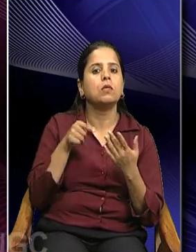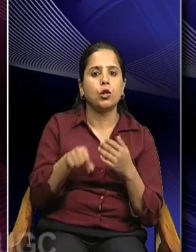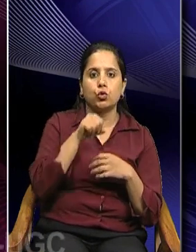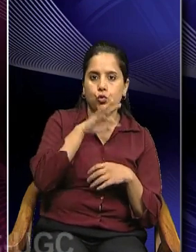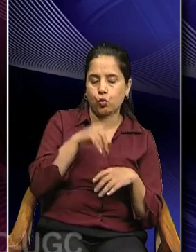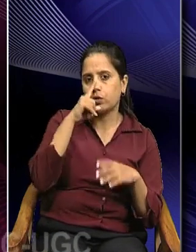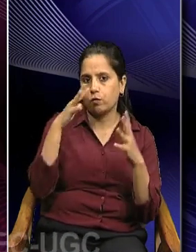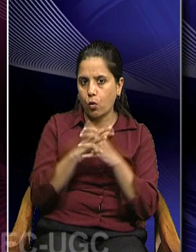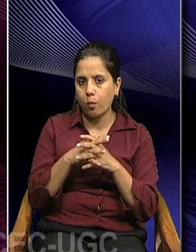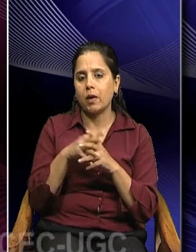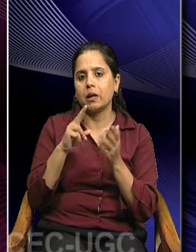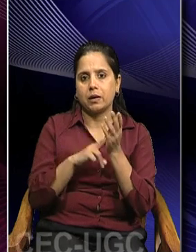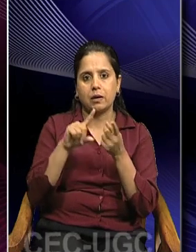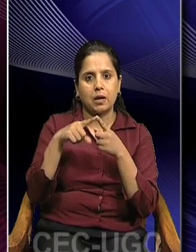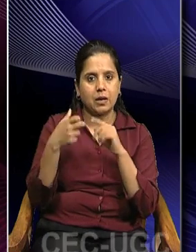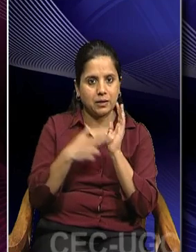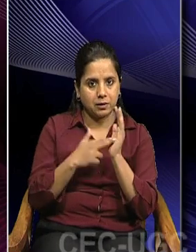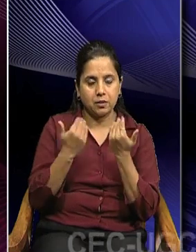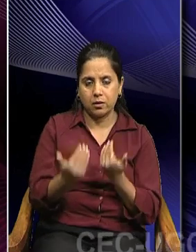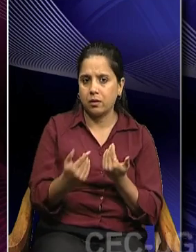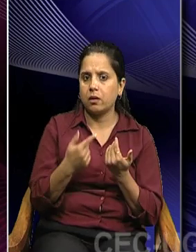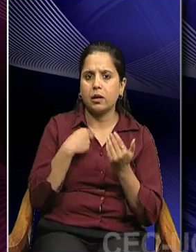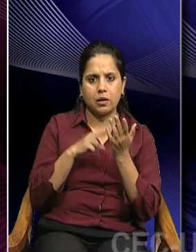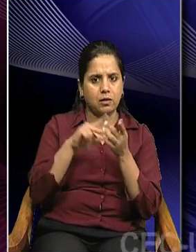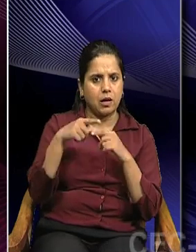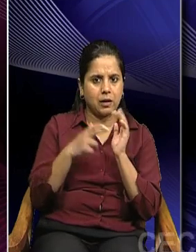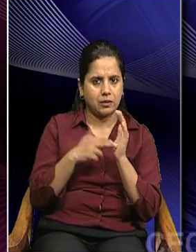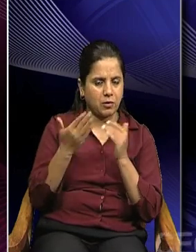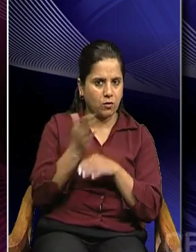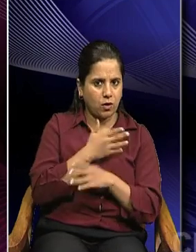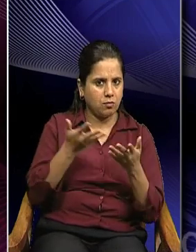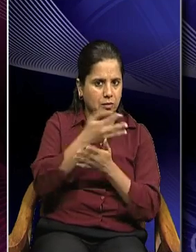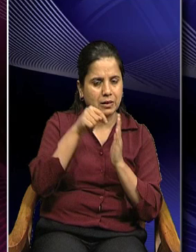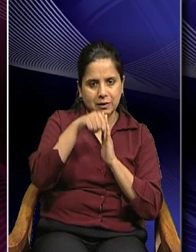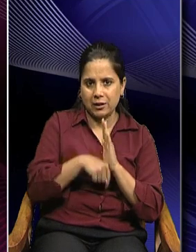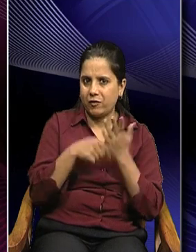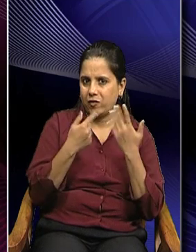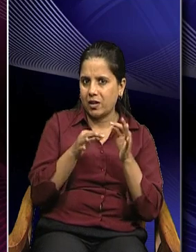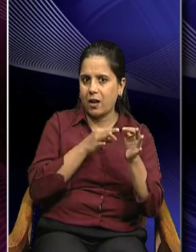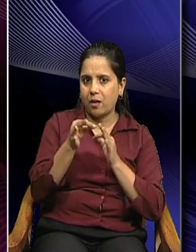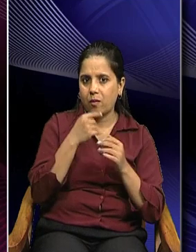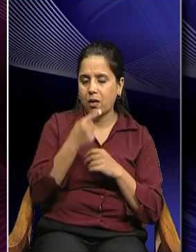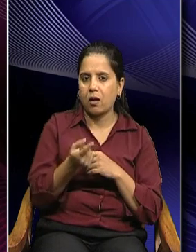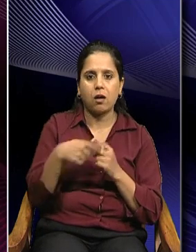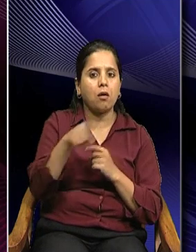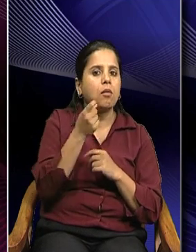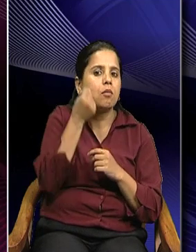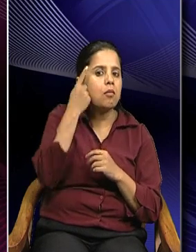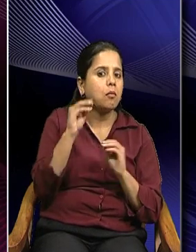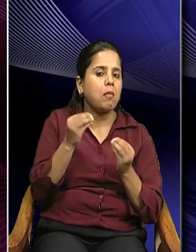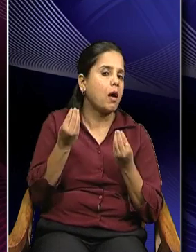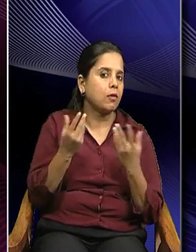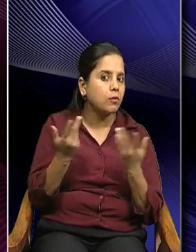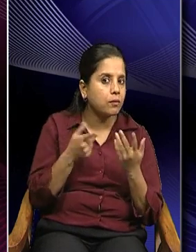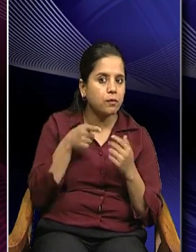youth, women and netizens, and netizens we have tried to discuss in detail to have a better understanding of